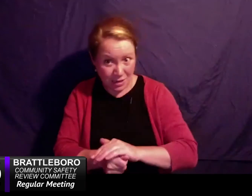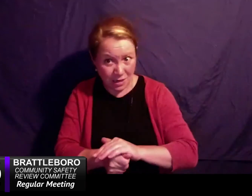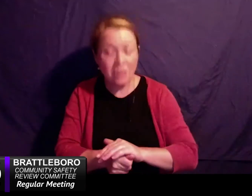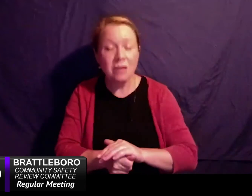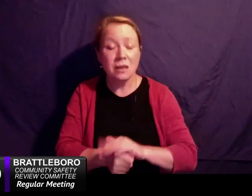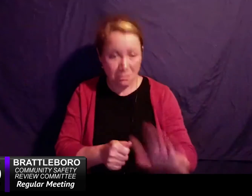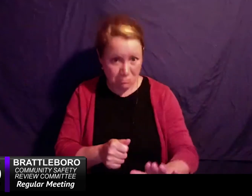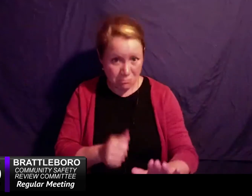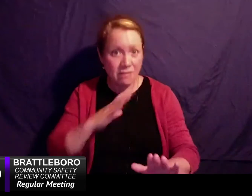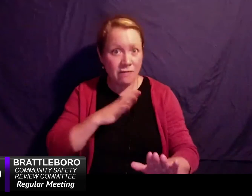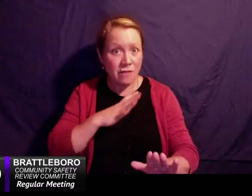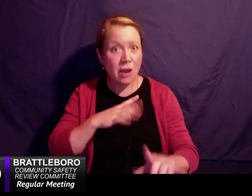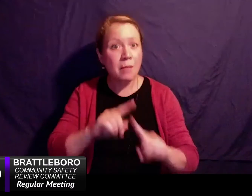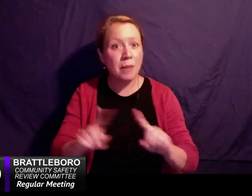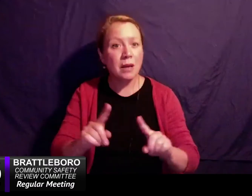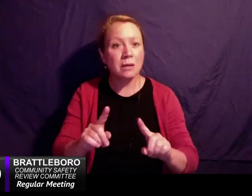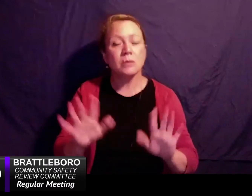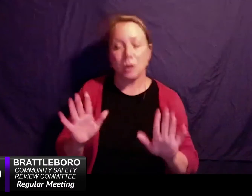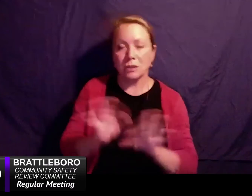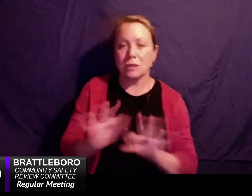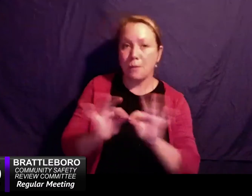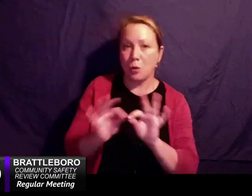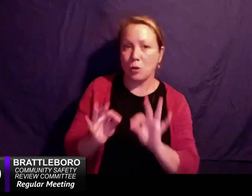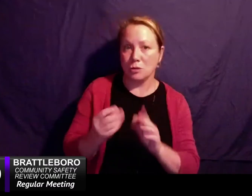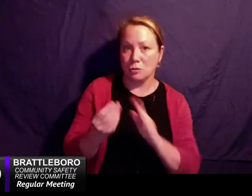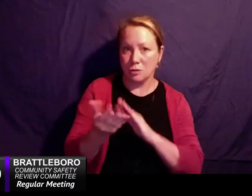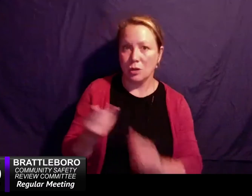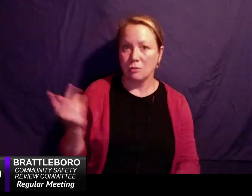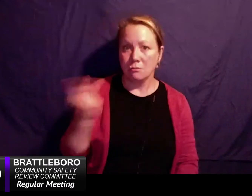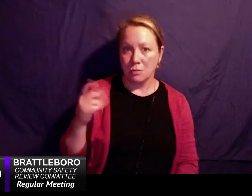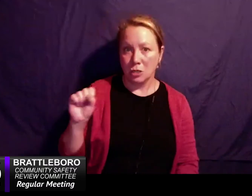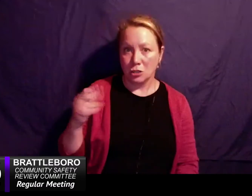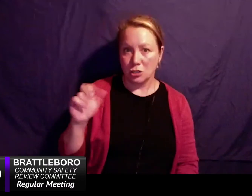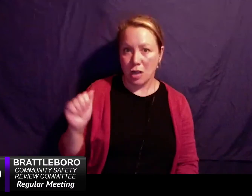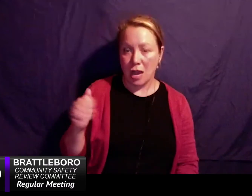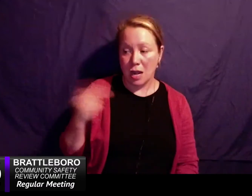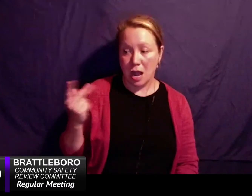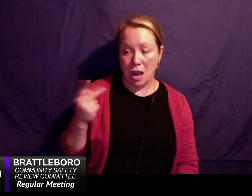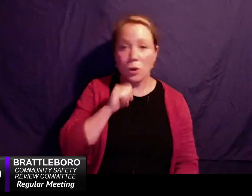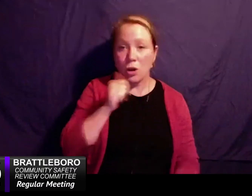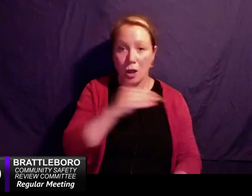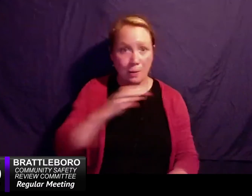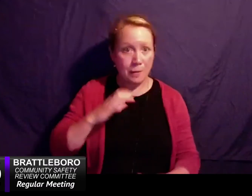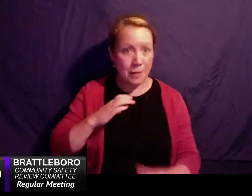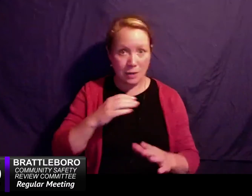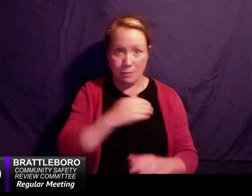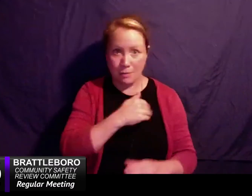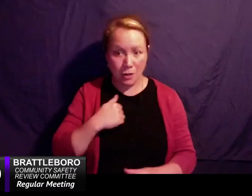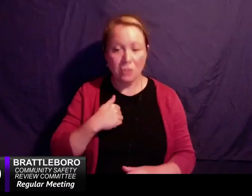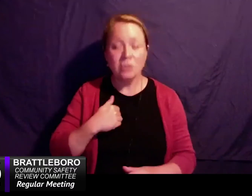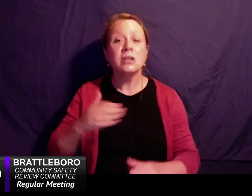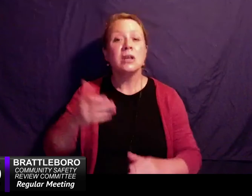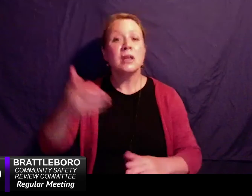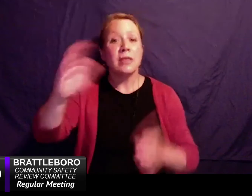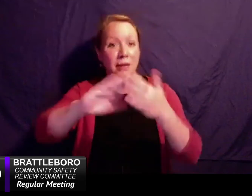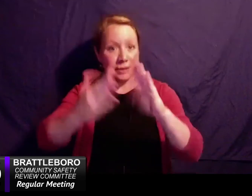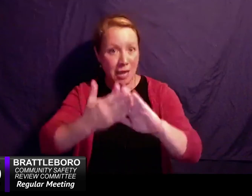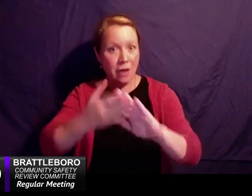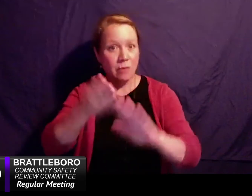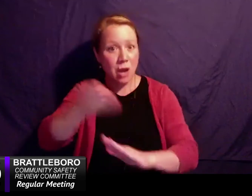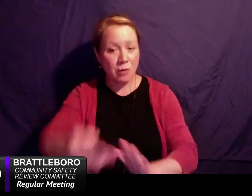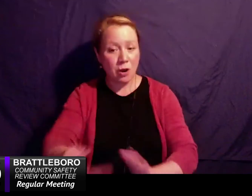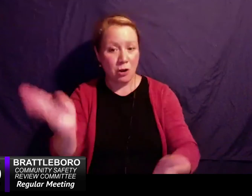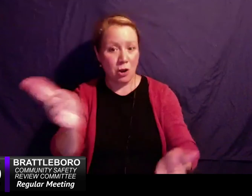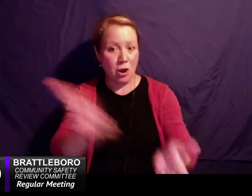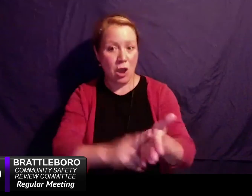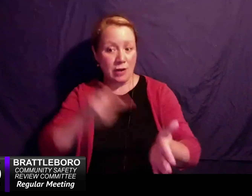big thing is that, so Shay, it's important to say, Shay and I are not committee members. We are contracted by the town to facilitate this